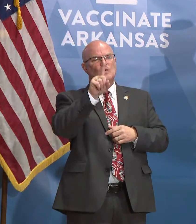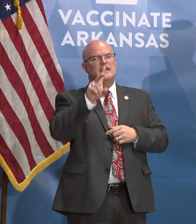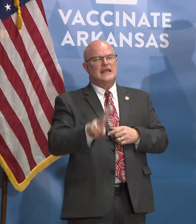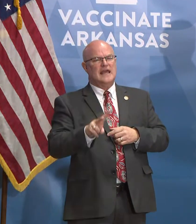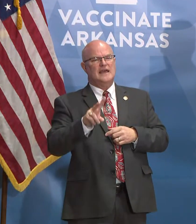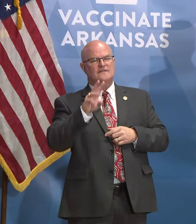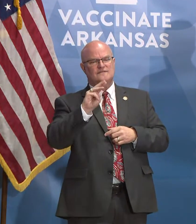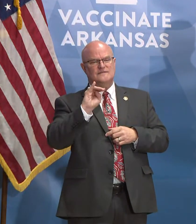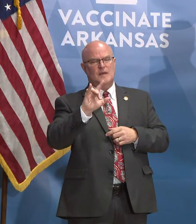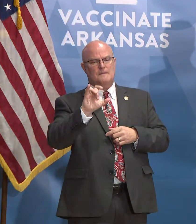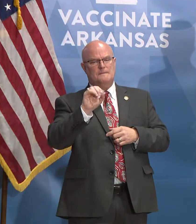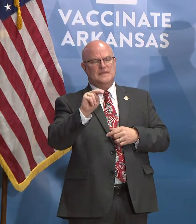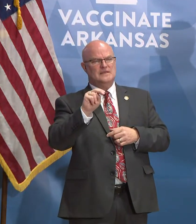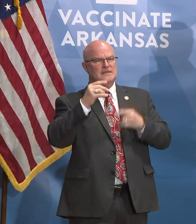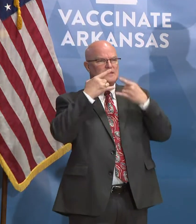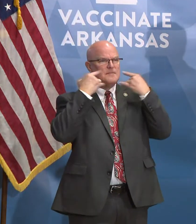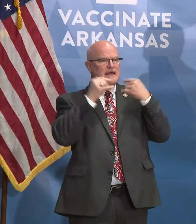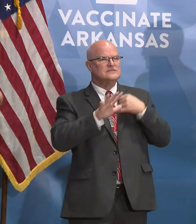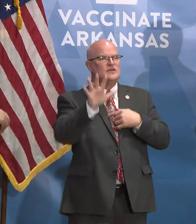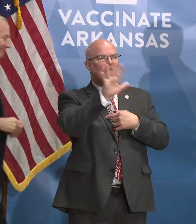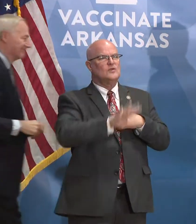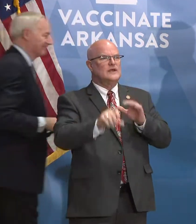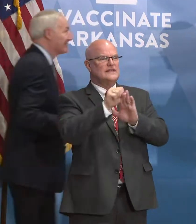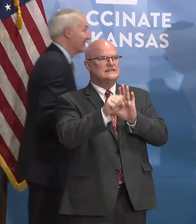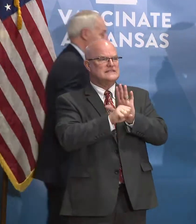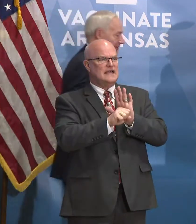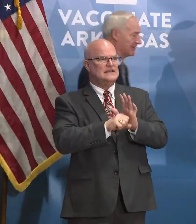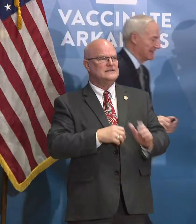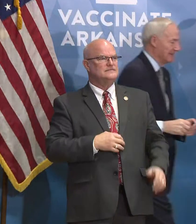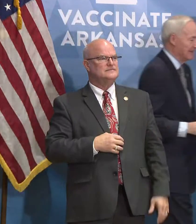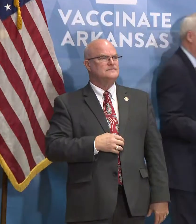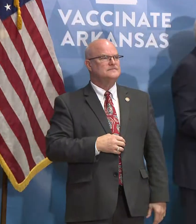being distributed throughout the state.